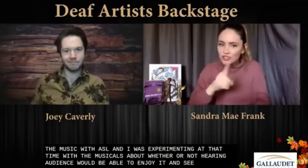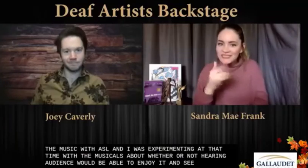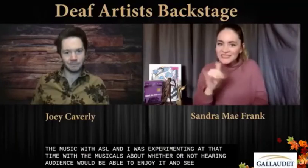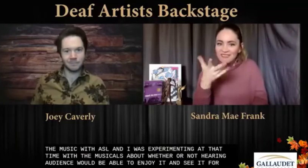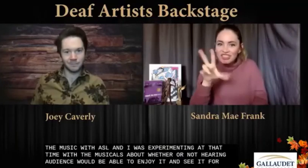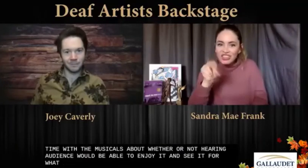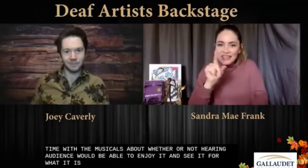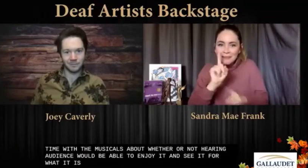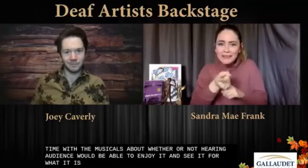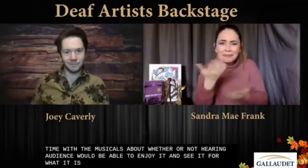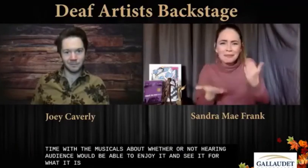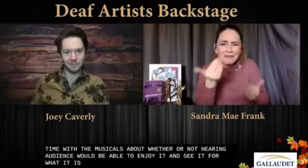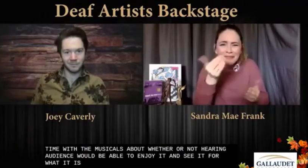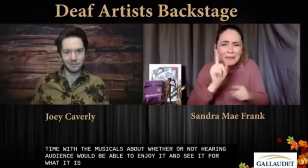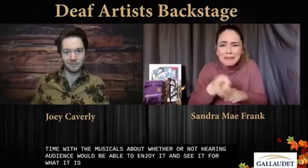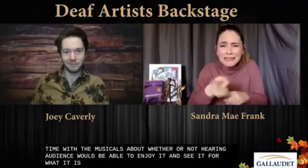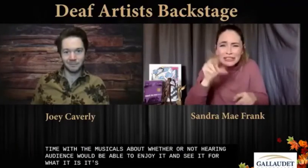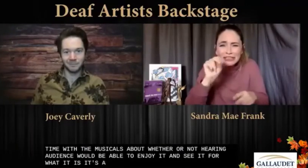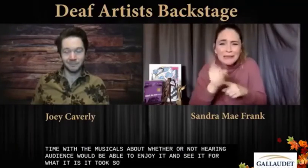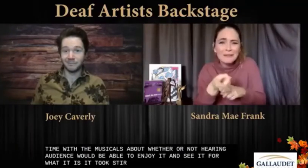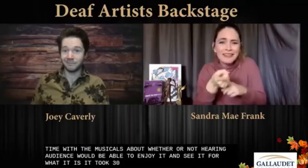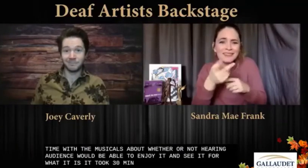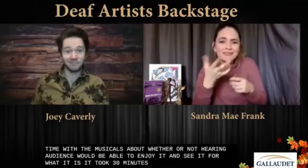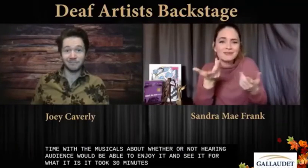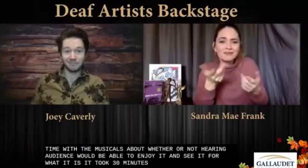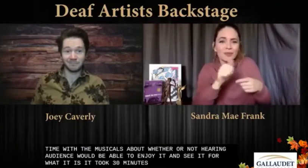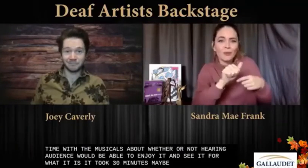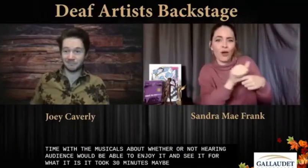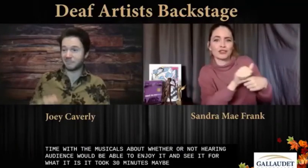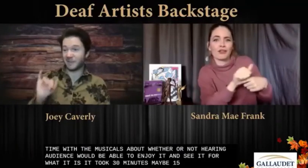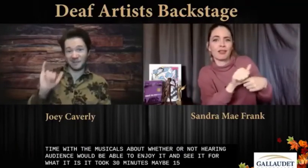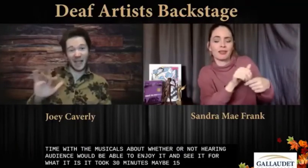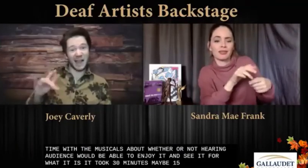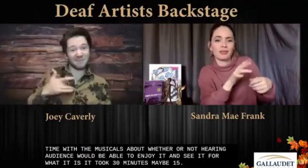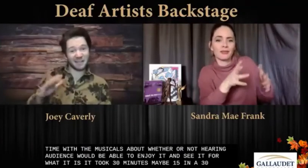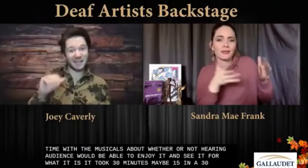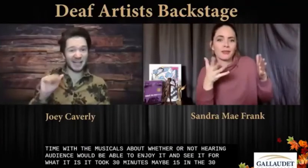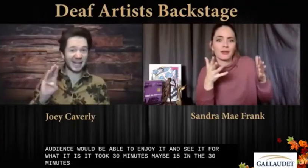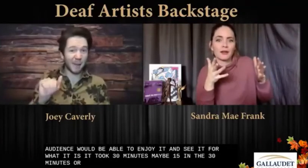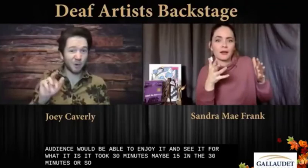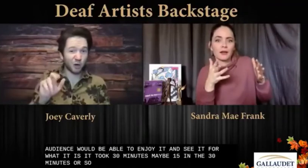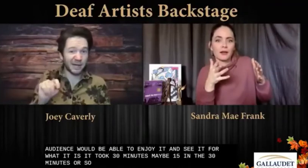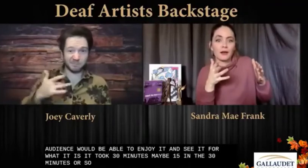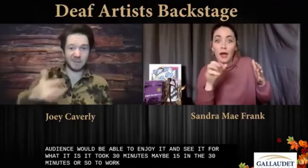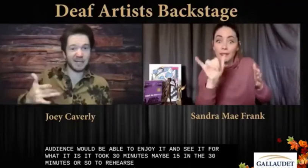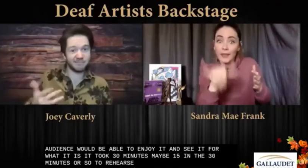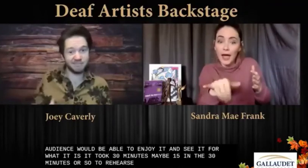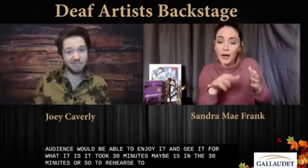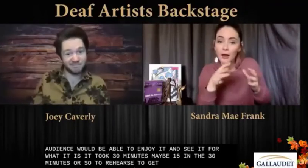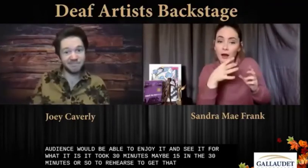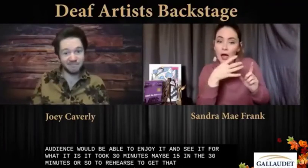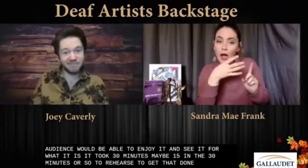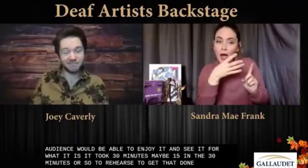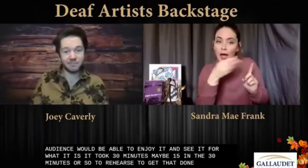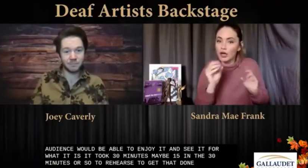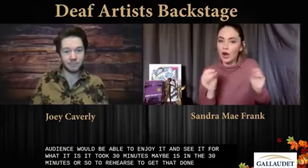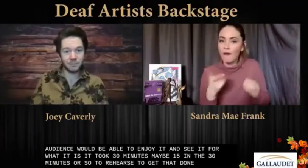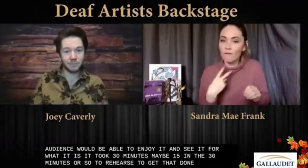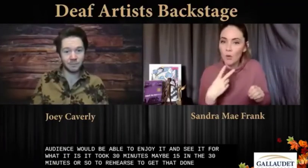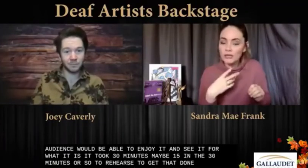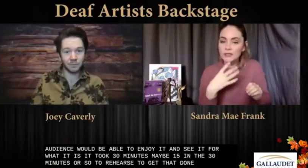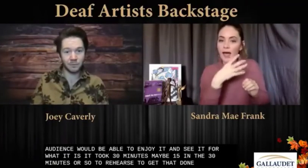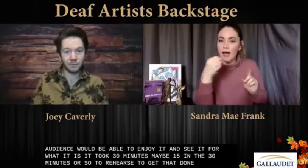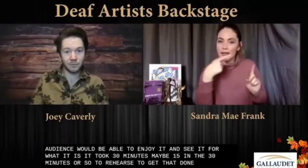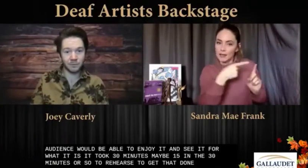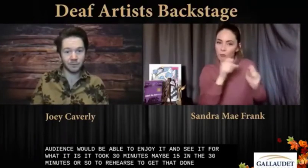see it for what it is it took 30 minutes maybe 15 to 30 minutes or so to rehearse to get that done and that's